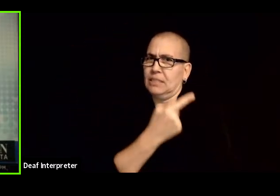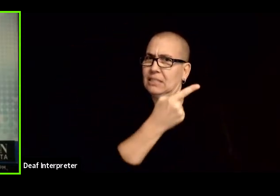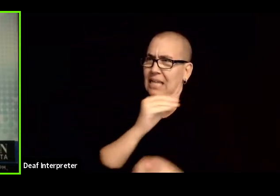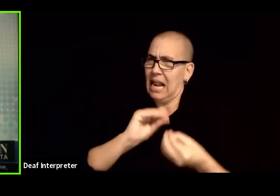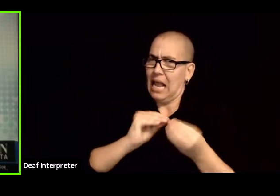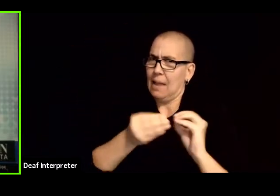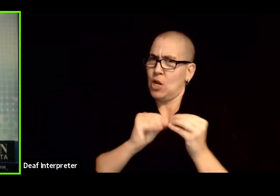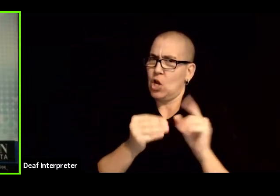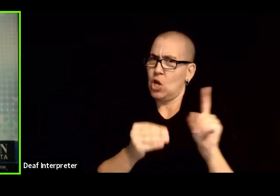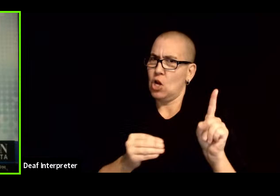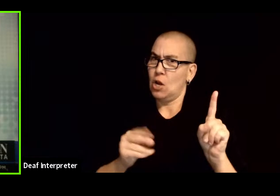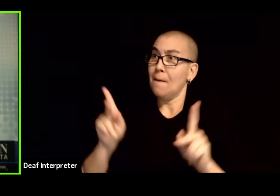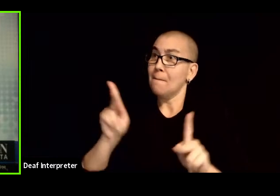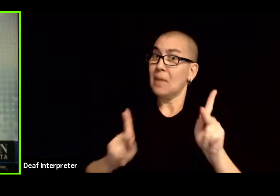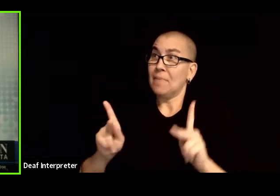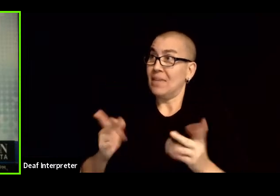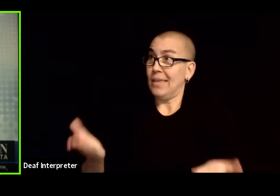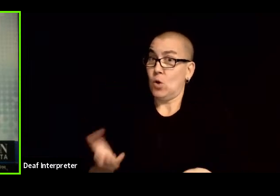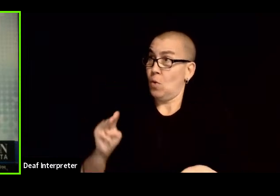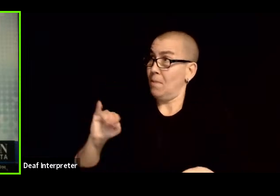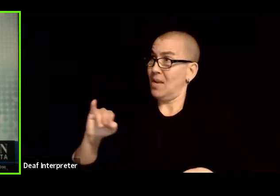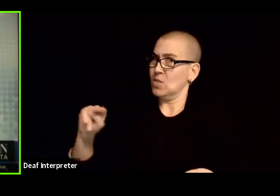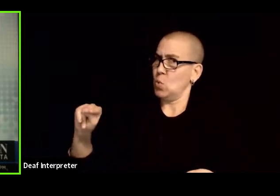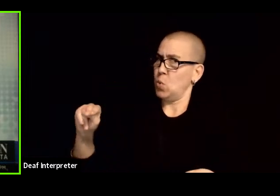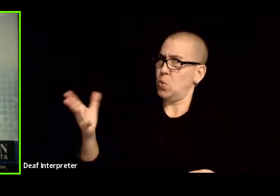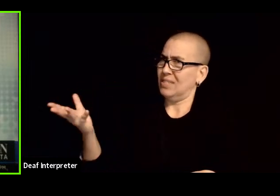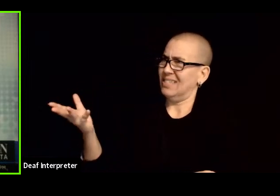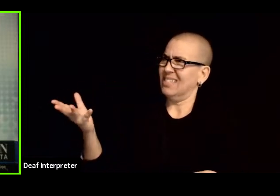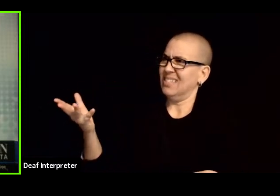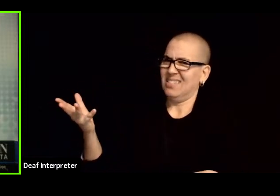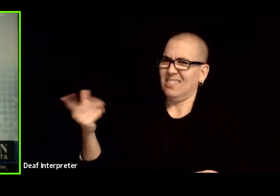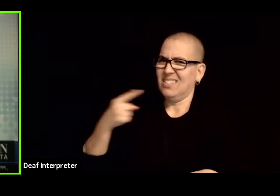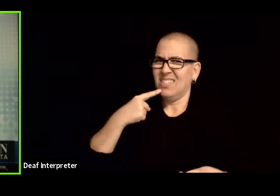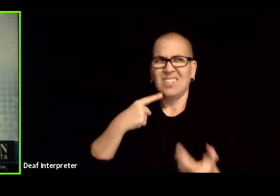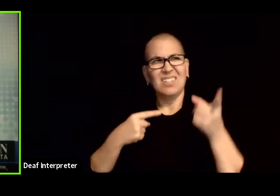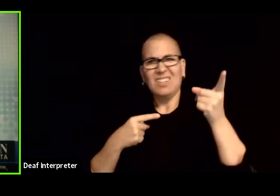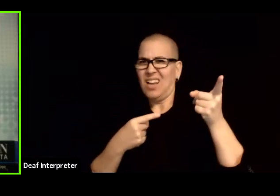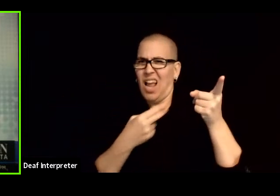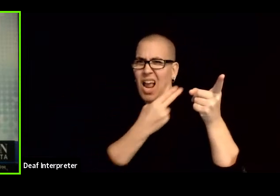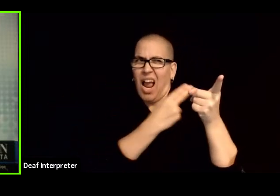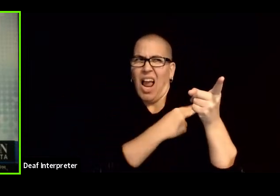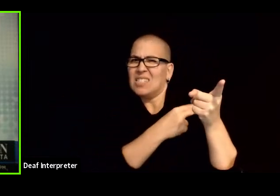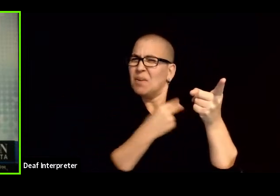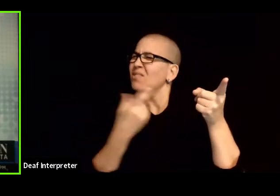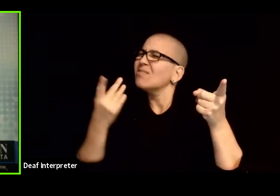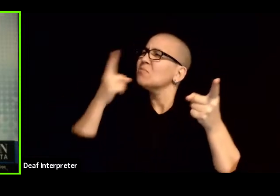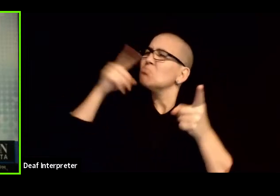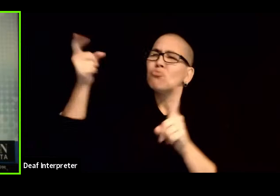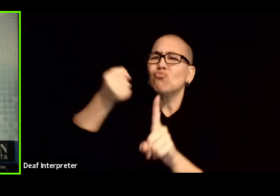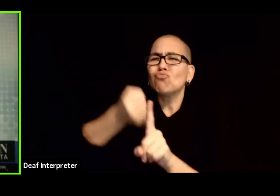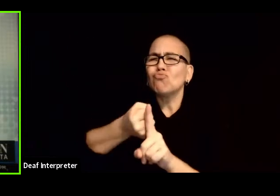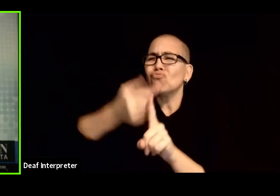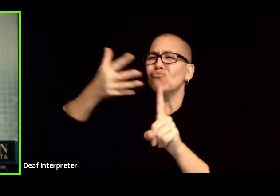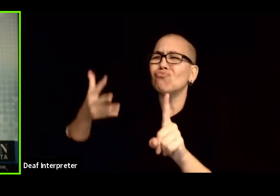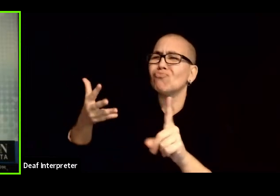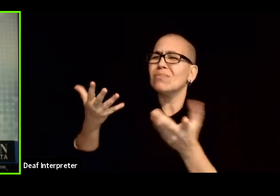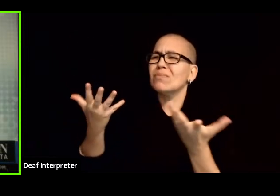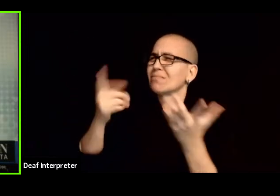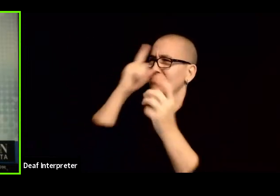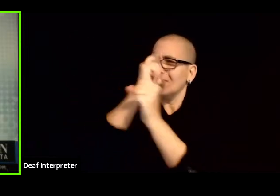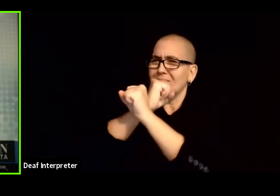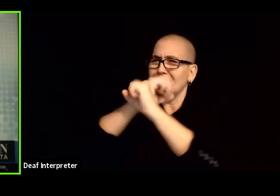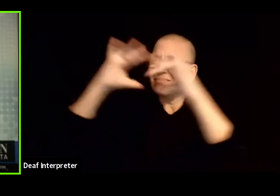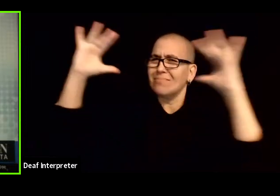hospitalized. I wanted to flip and ask about the hospital capacity numbers on the dashboard. It's only because there was a one-day increase, according to the